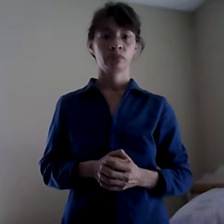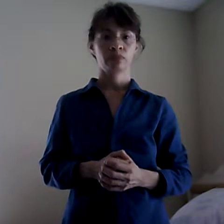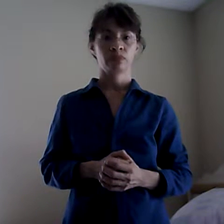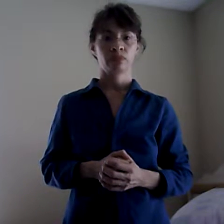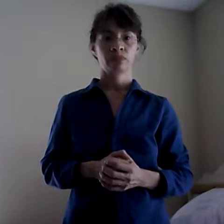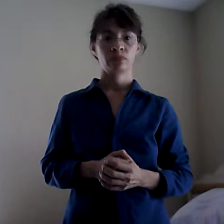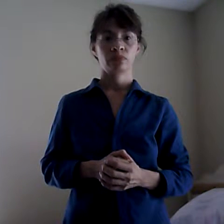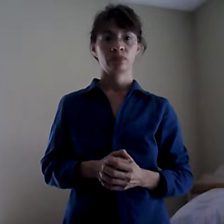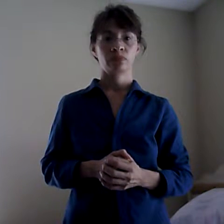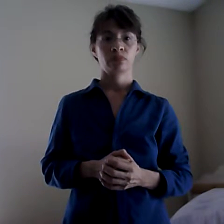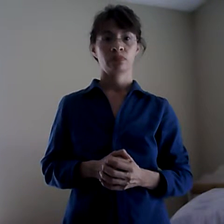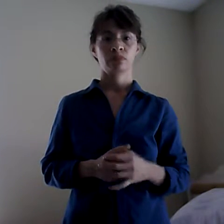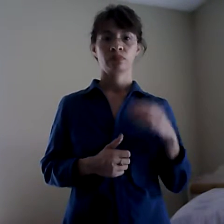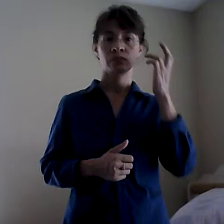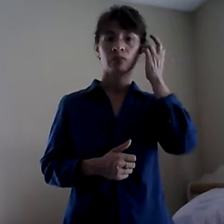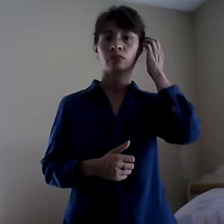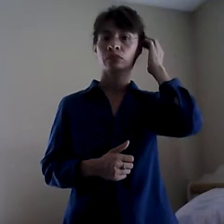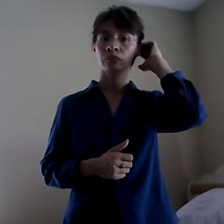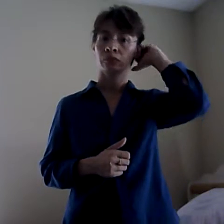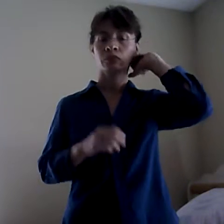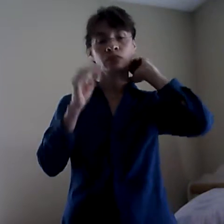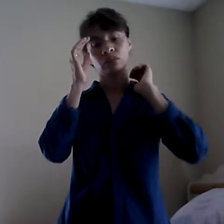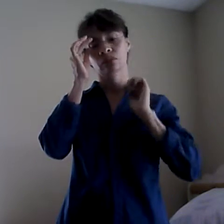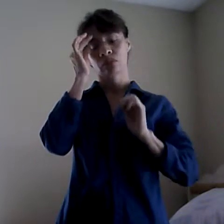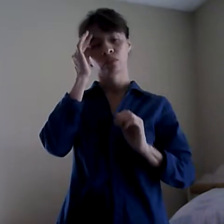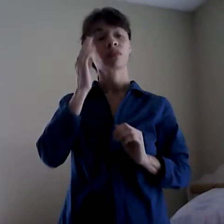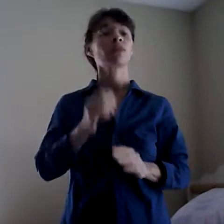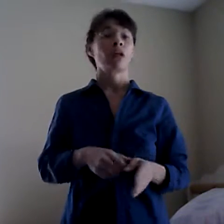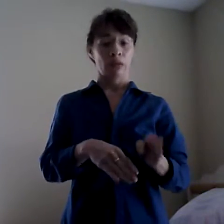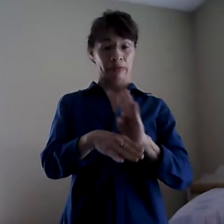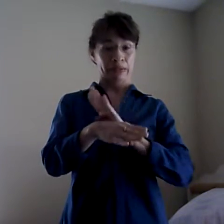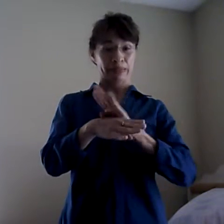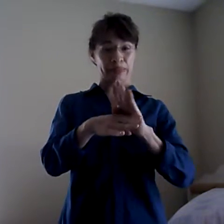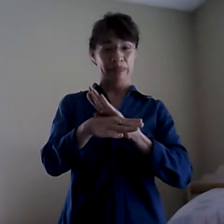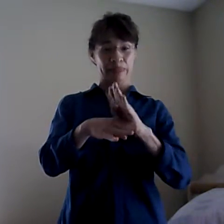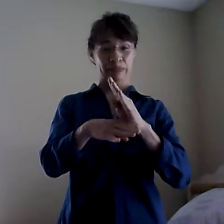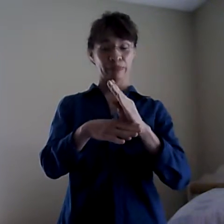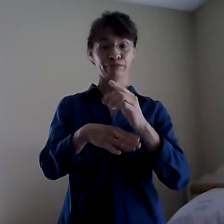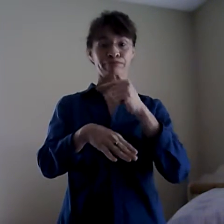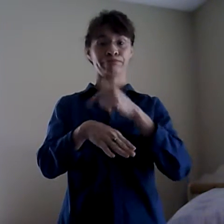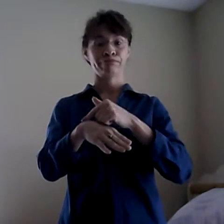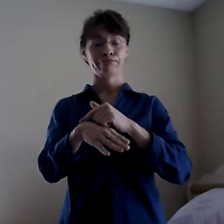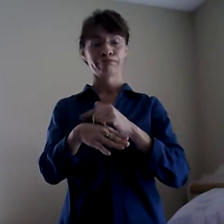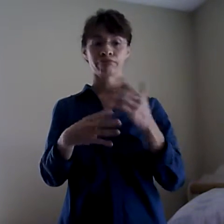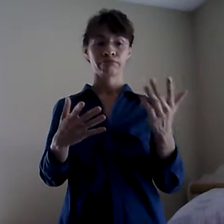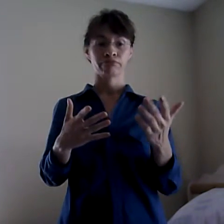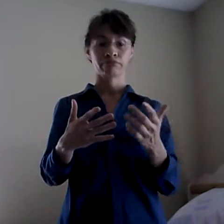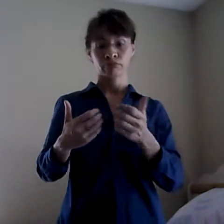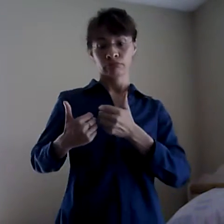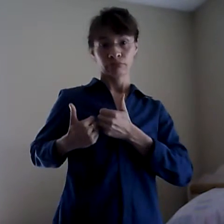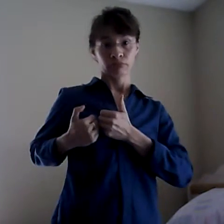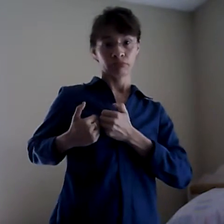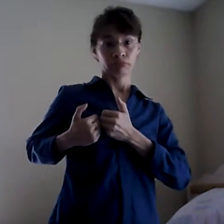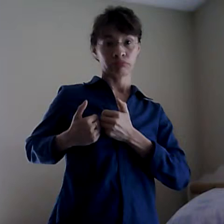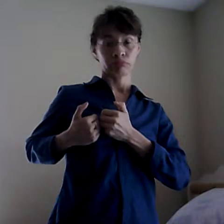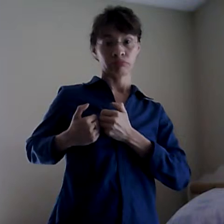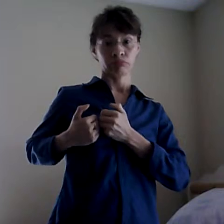Okay. Our busiest times are the week of Valentine's Day.